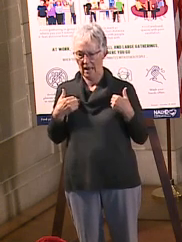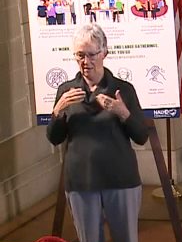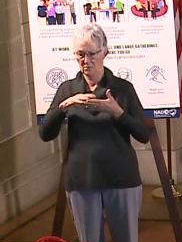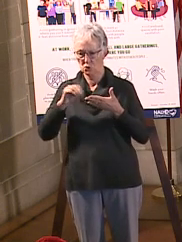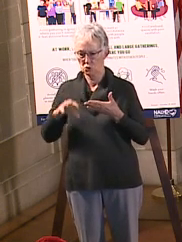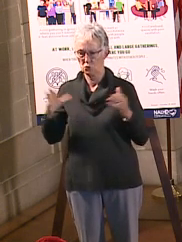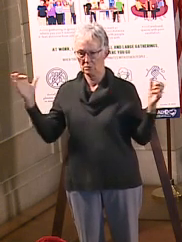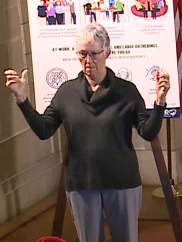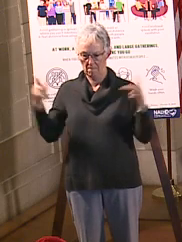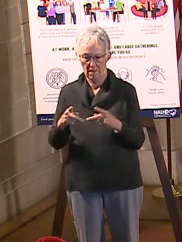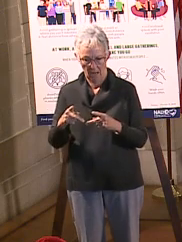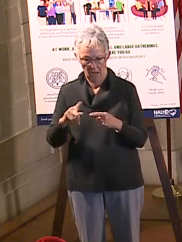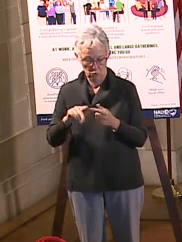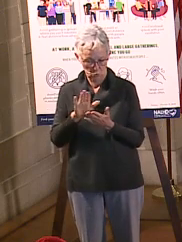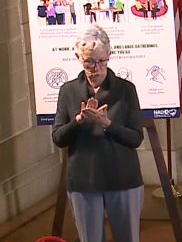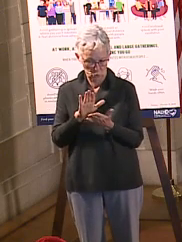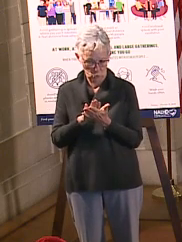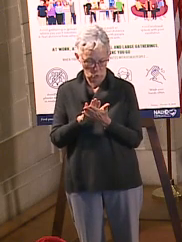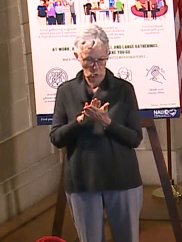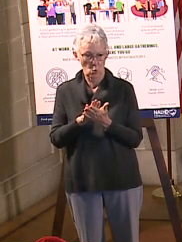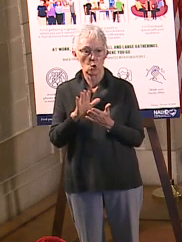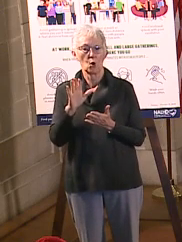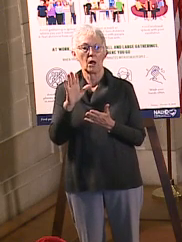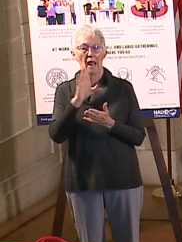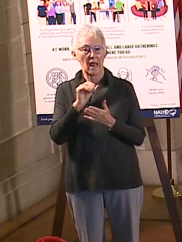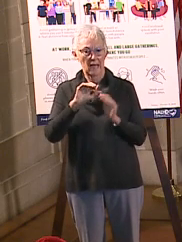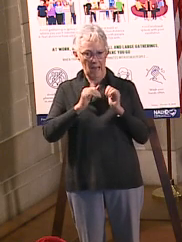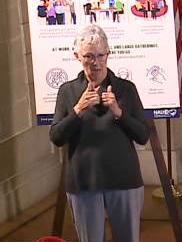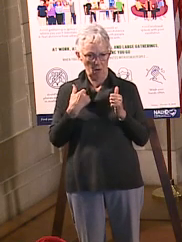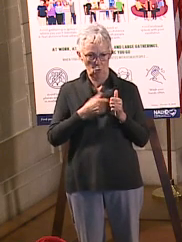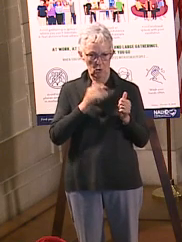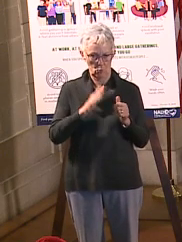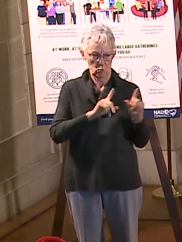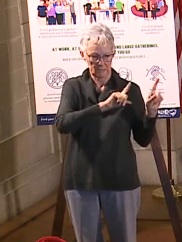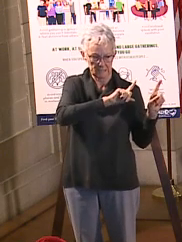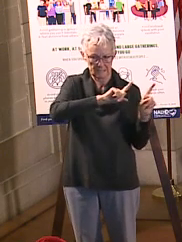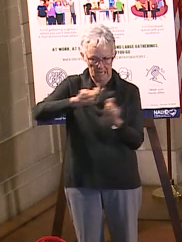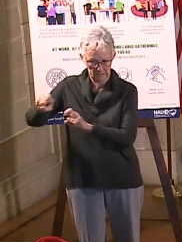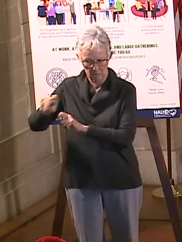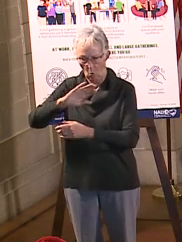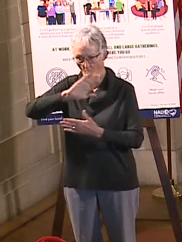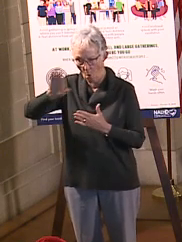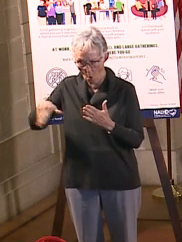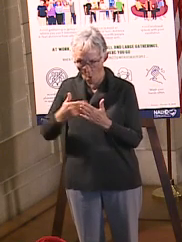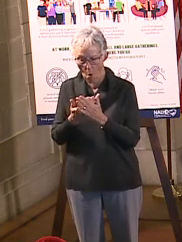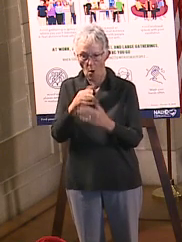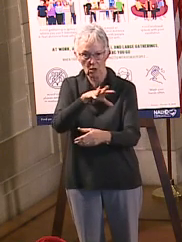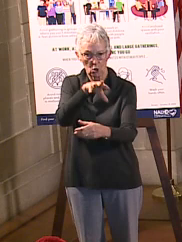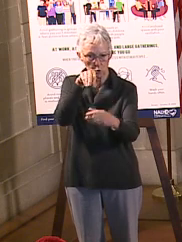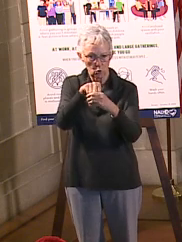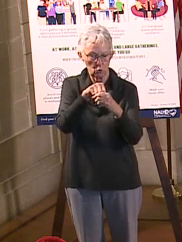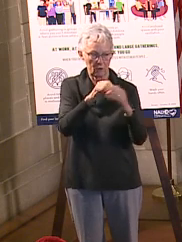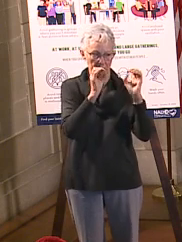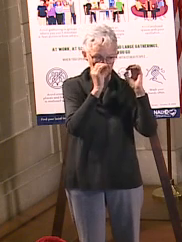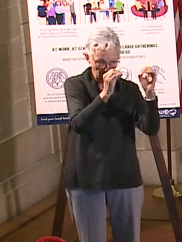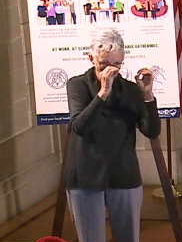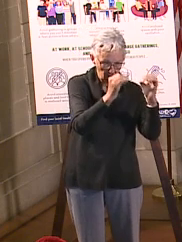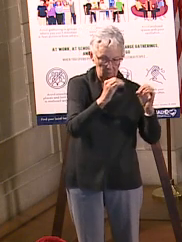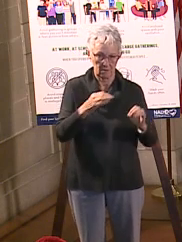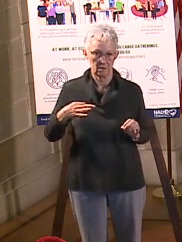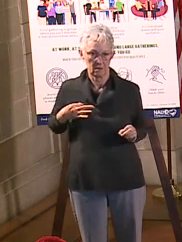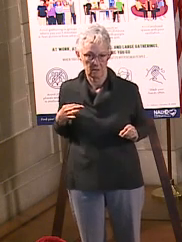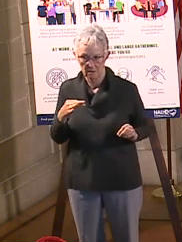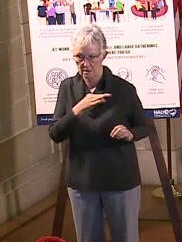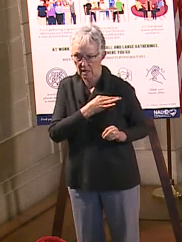person that will reside on campus or go to classes on campus, to include faculty and staff. So that's a different approach than we had